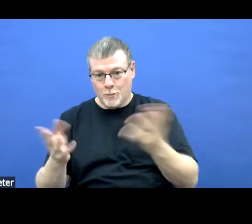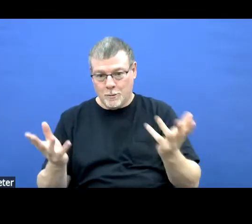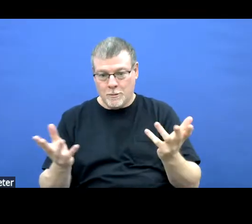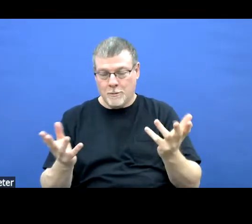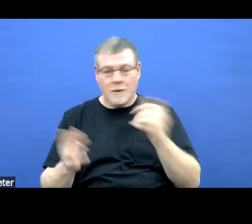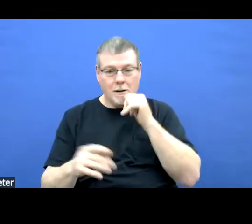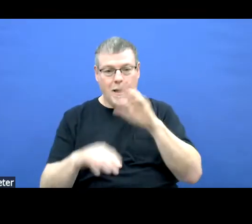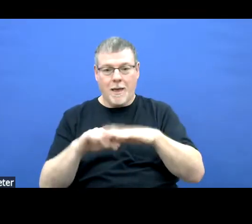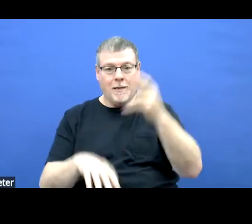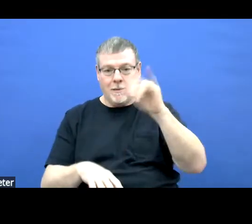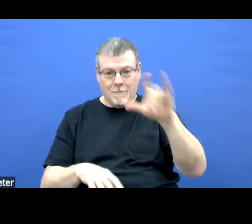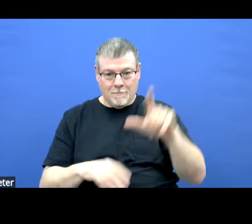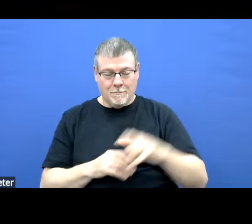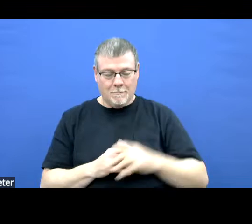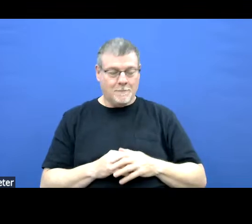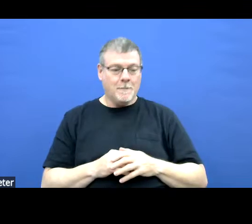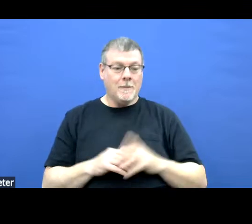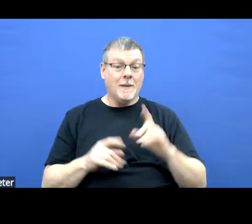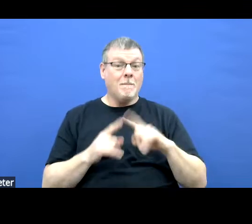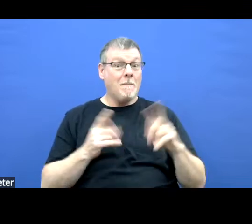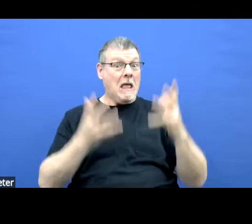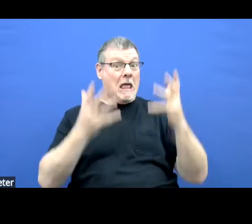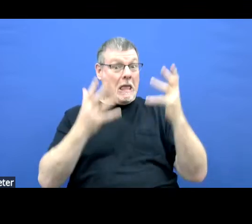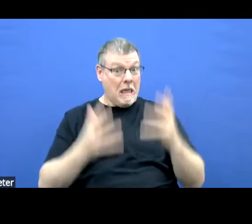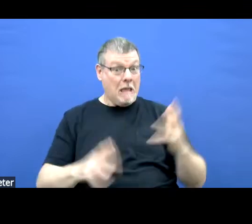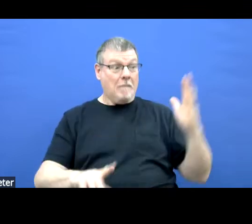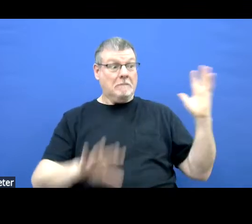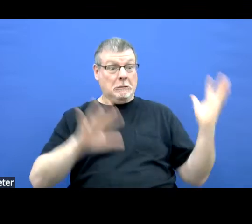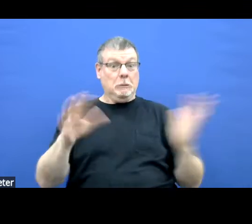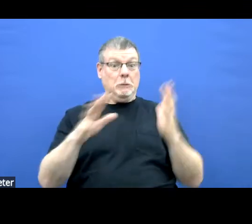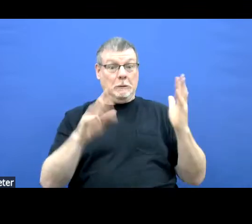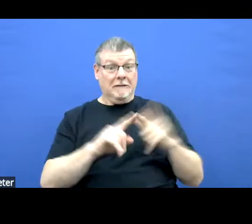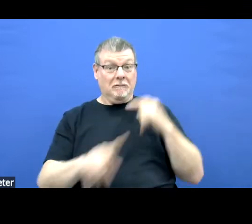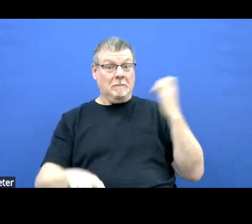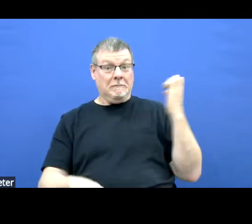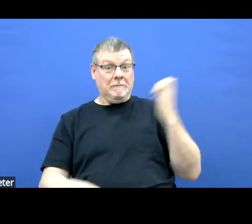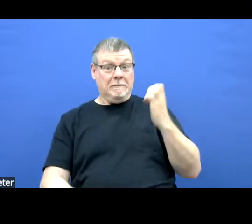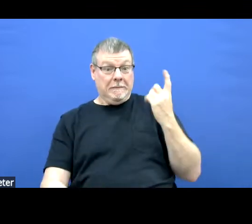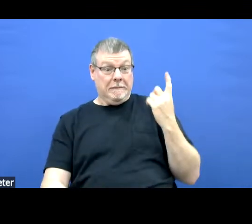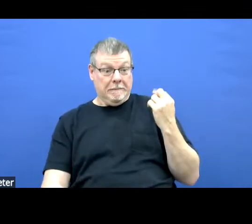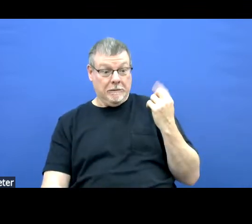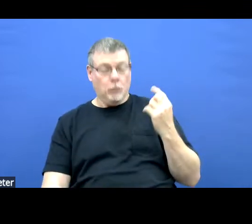onto the hill. But with the heavier winds out of the east last year,